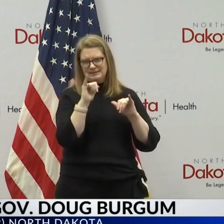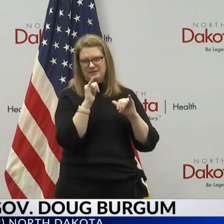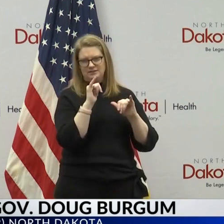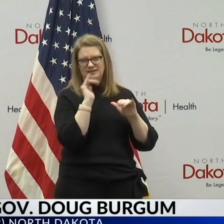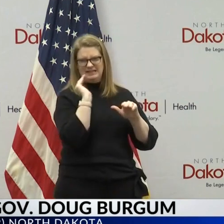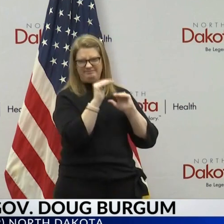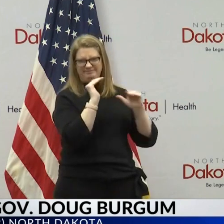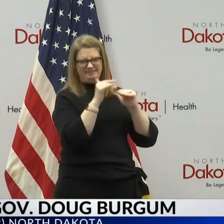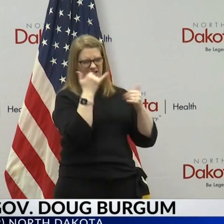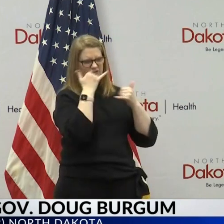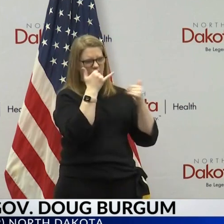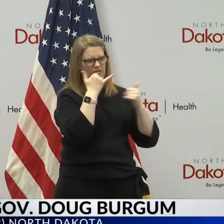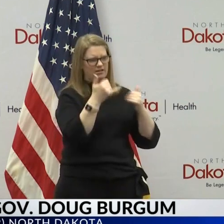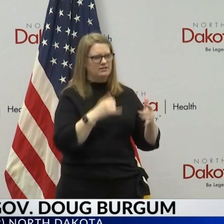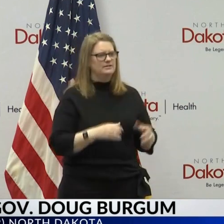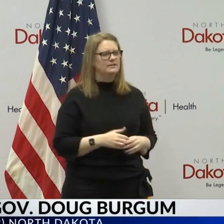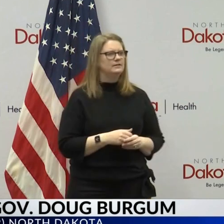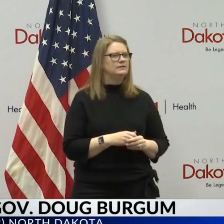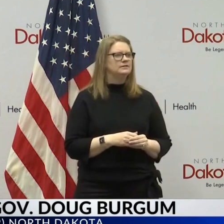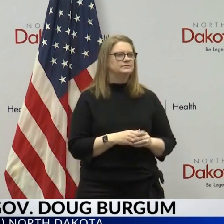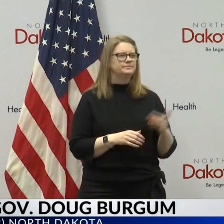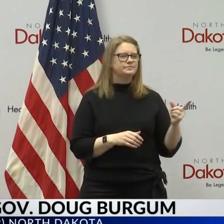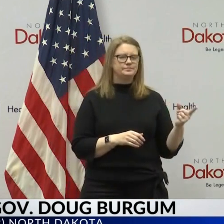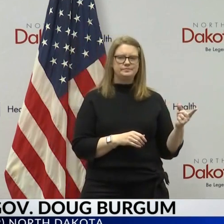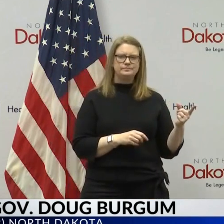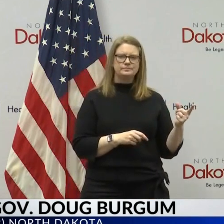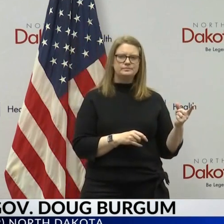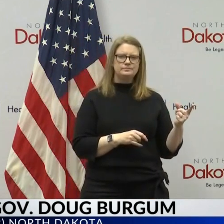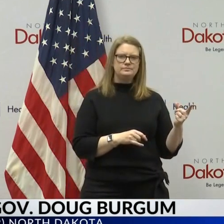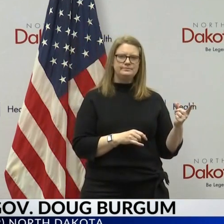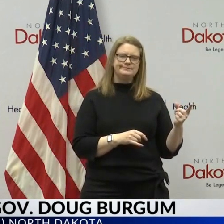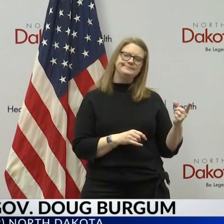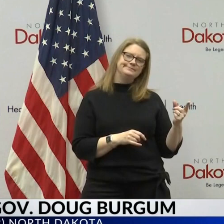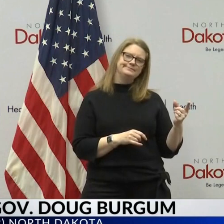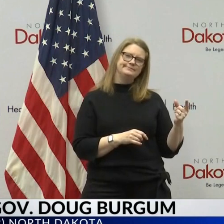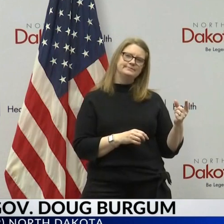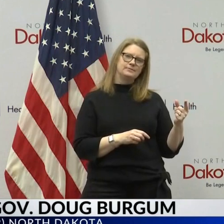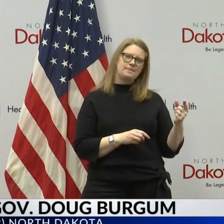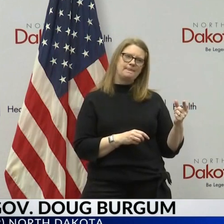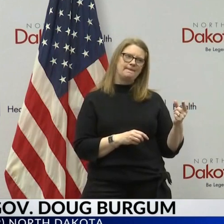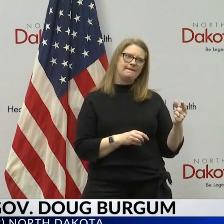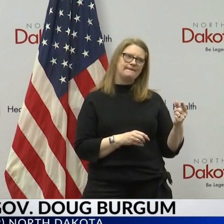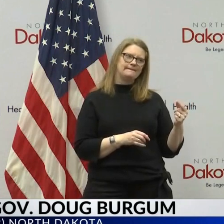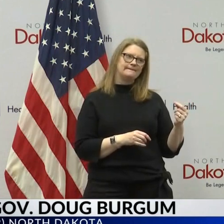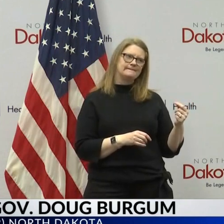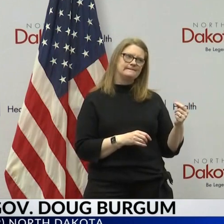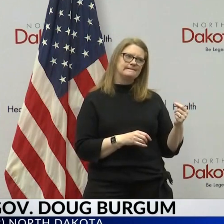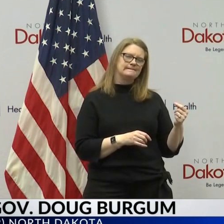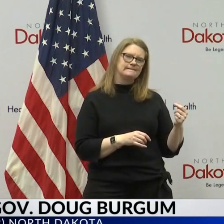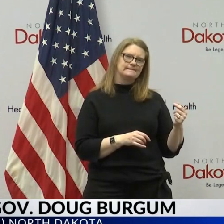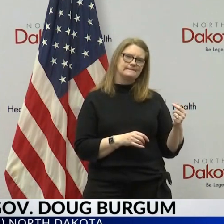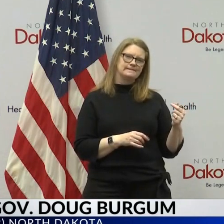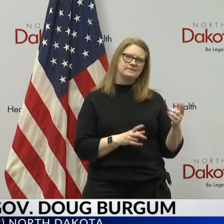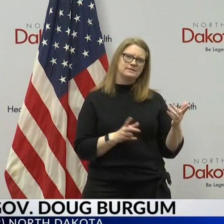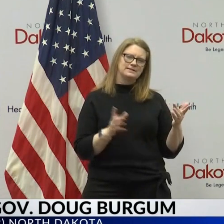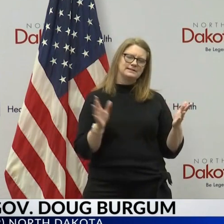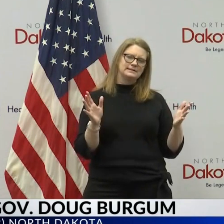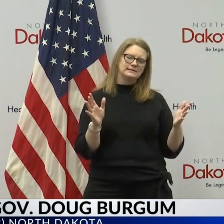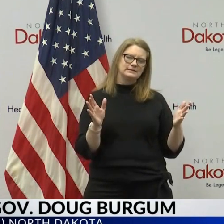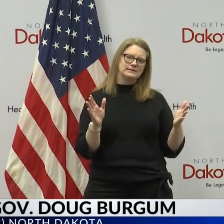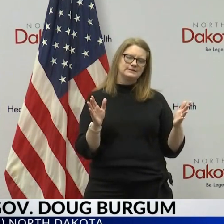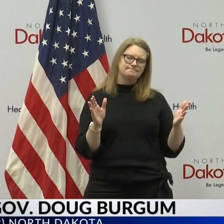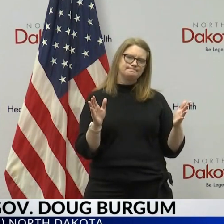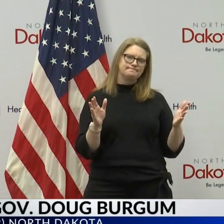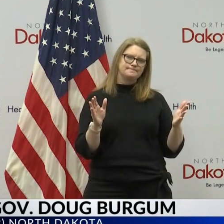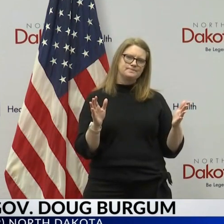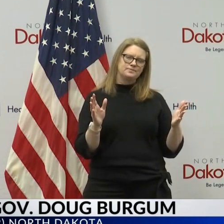slowed down? I think some of that was, I don't want to call it, I don't want to be light about this, because certainly